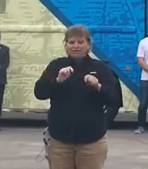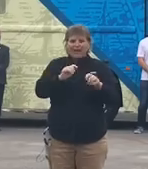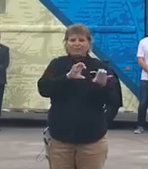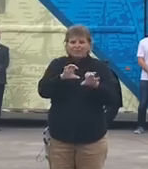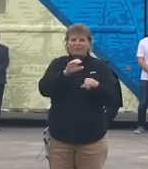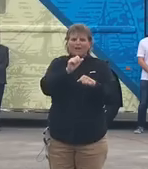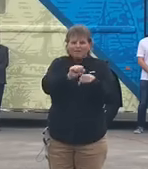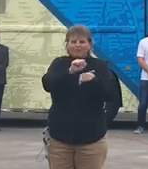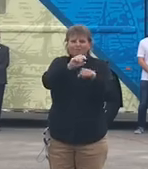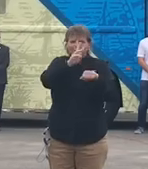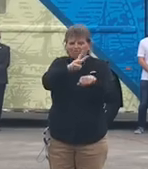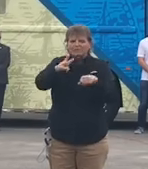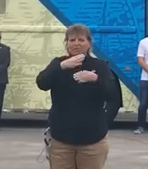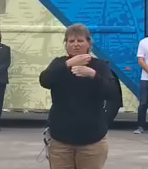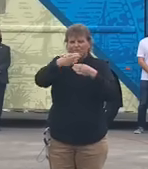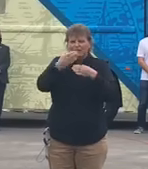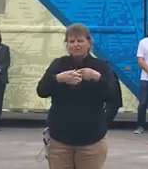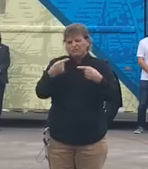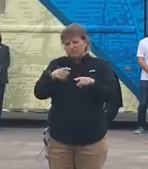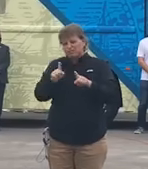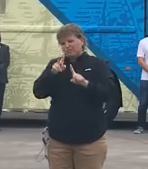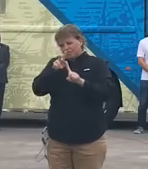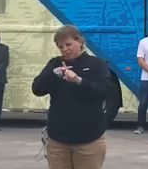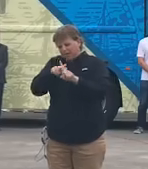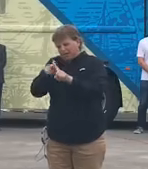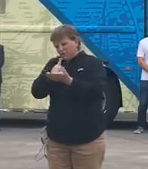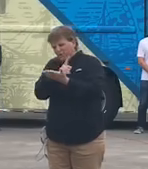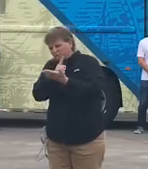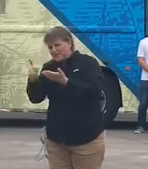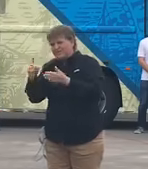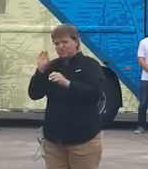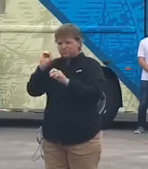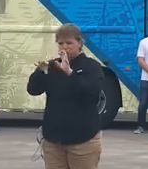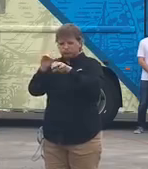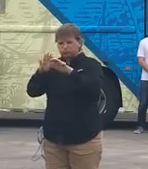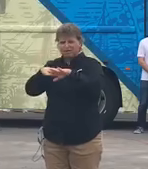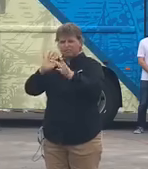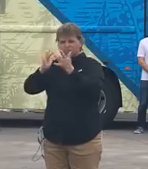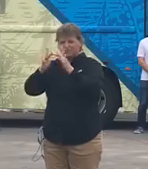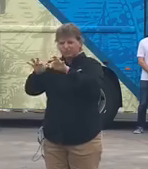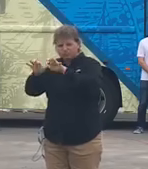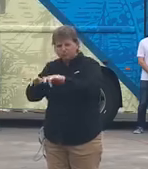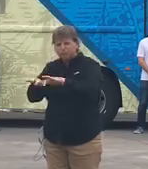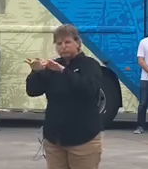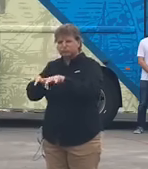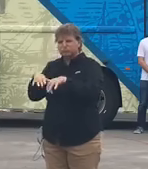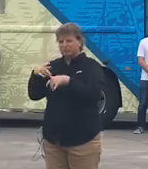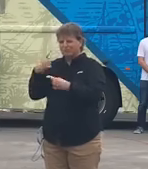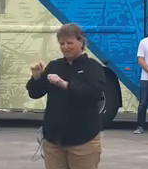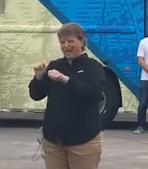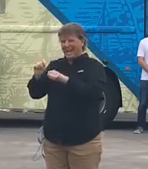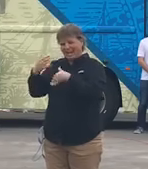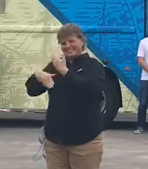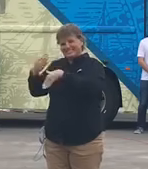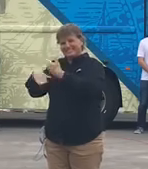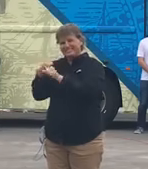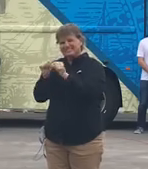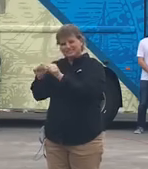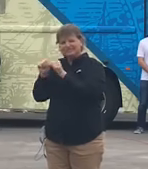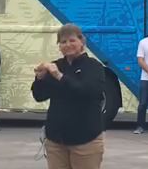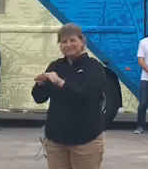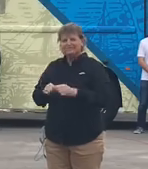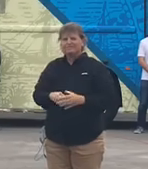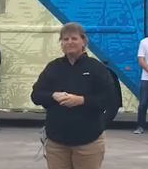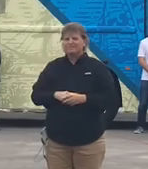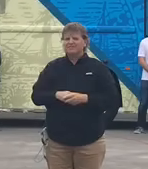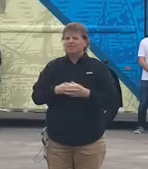you can. So there's been a lot of work put into it. Money is going out. We've had folks who have come to the media and